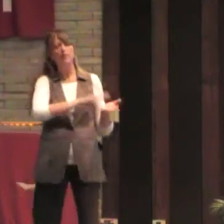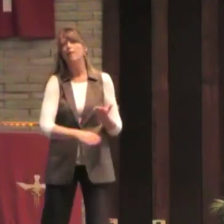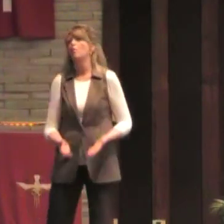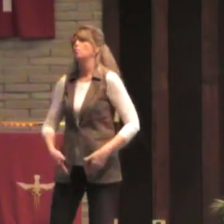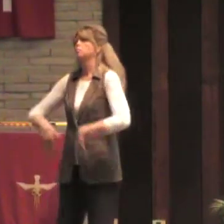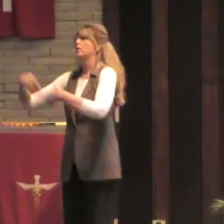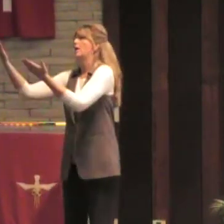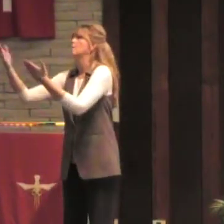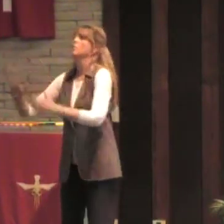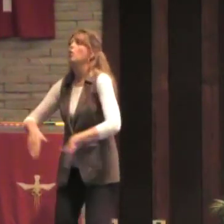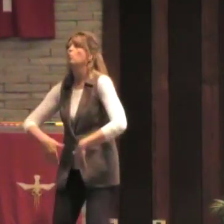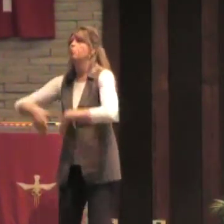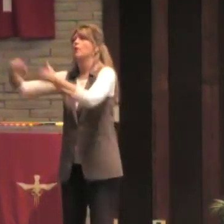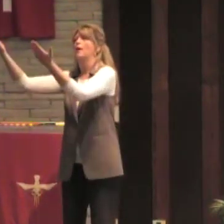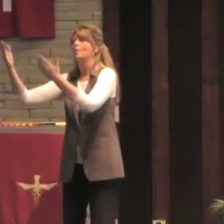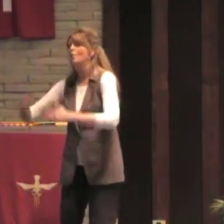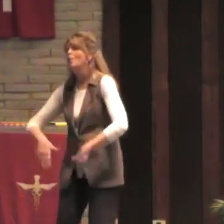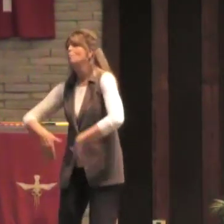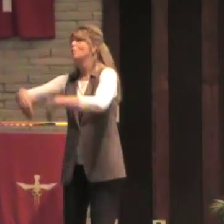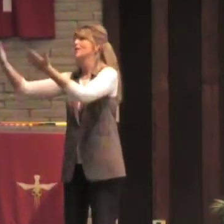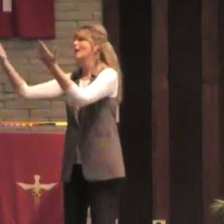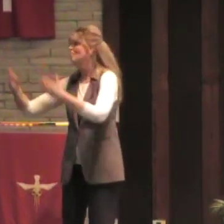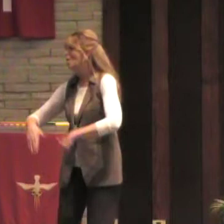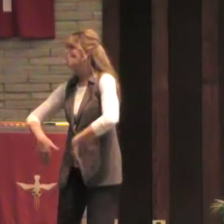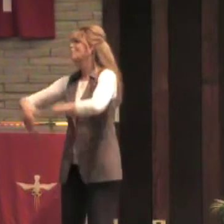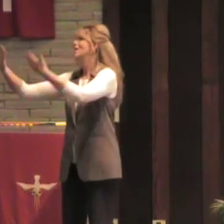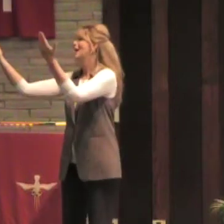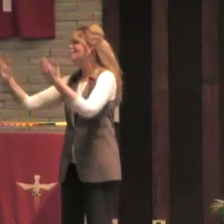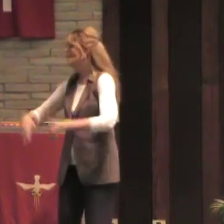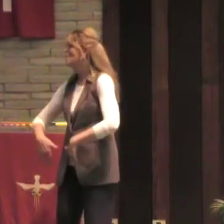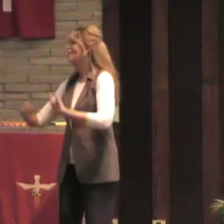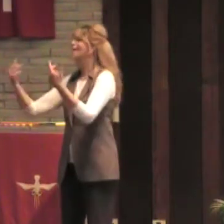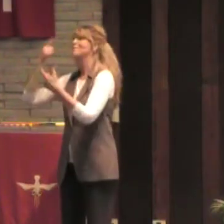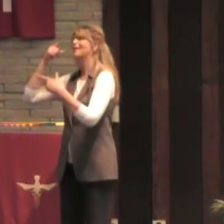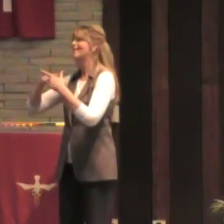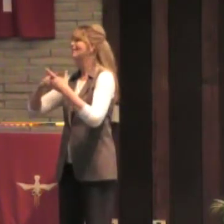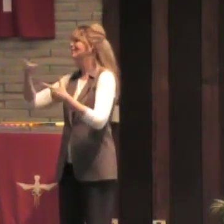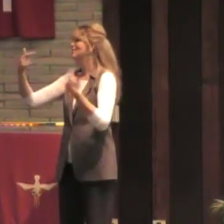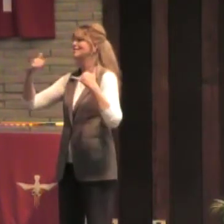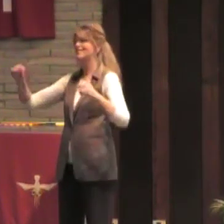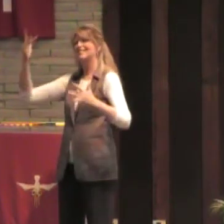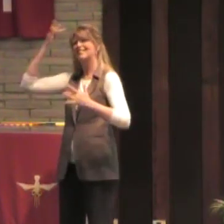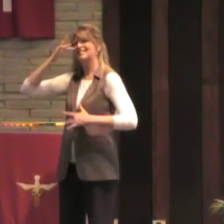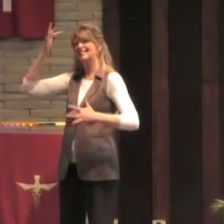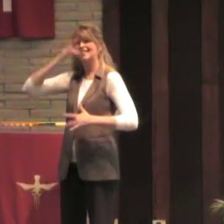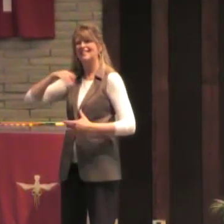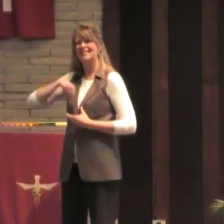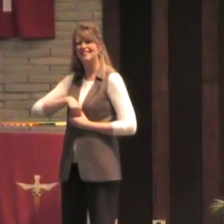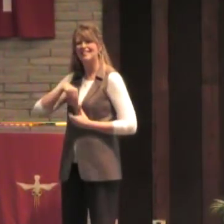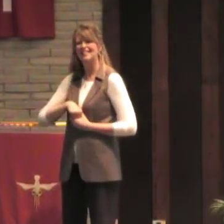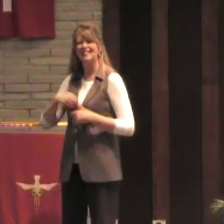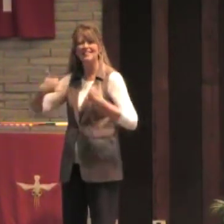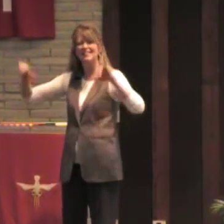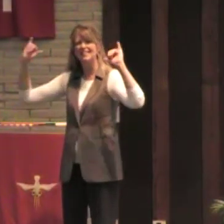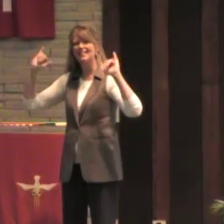again. Don't forgive and then bring it up and revisit it over and over again, because that means that you're still